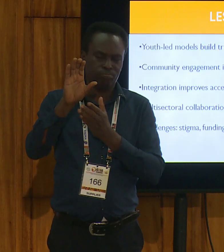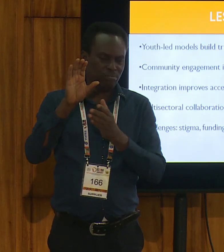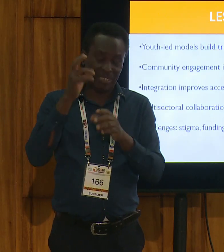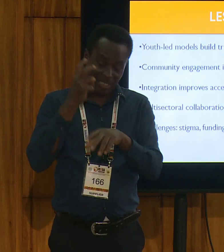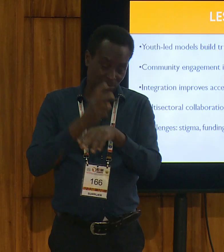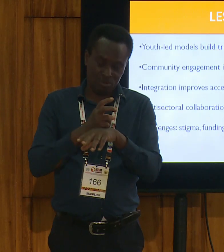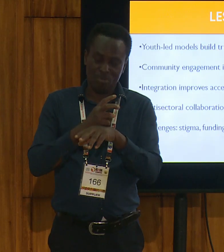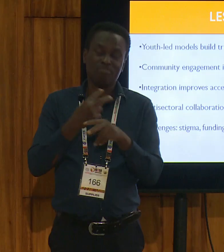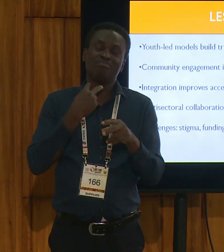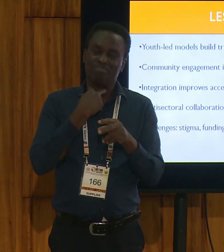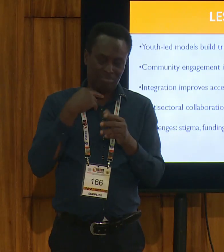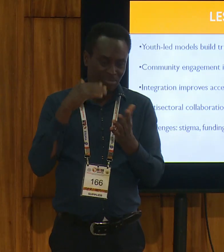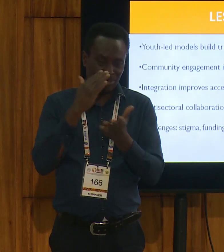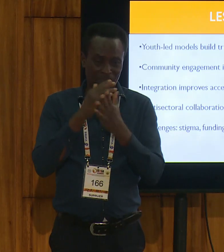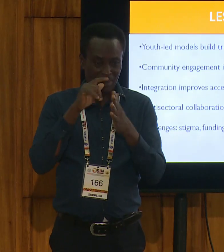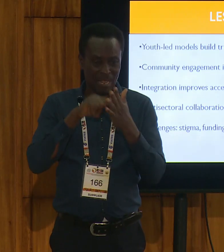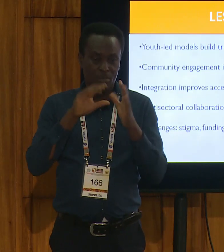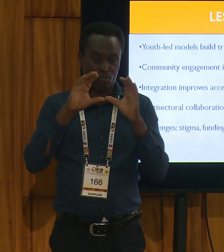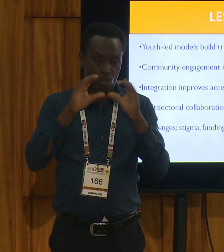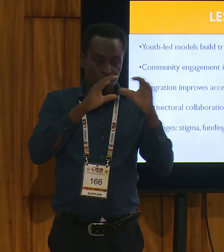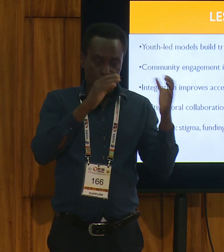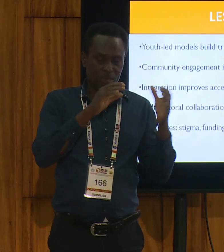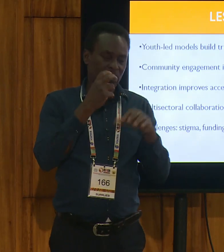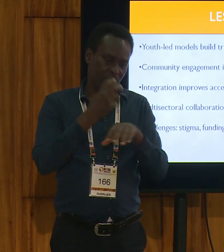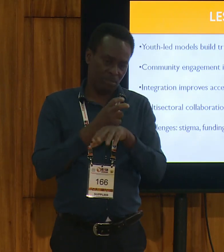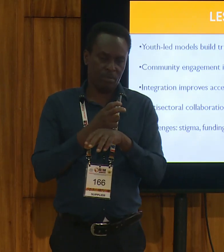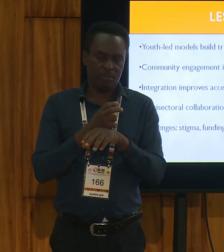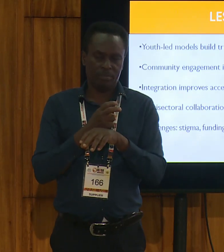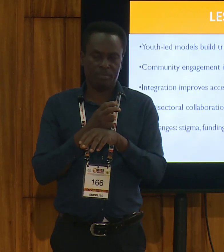to have some community interventions.